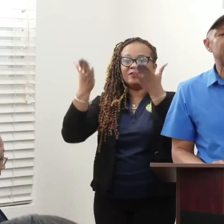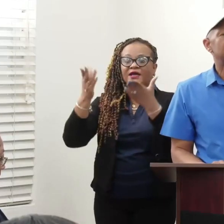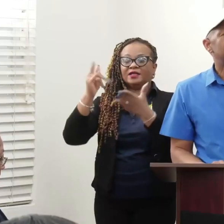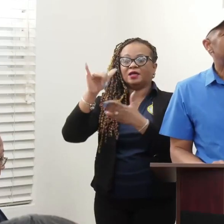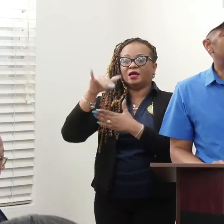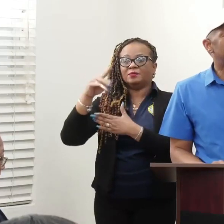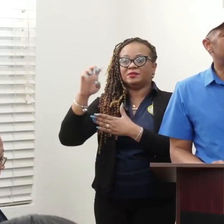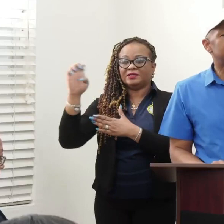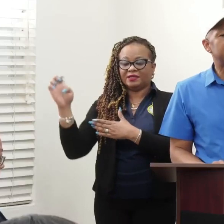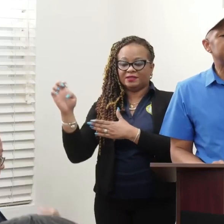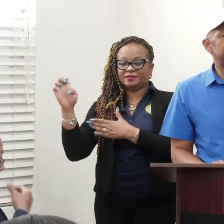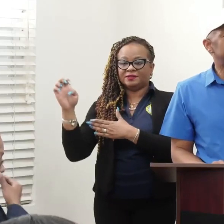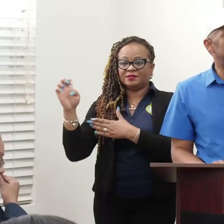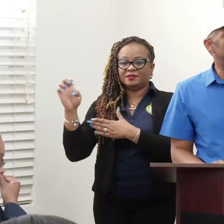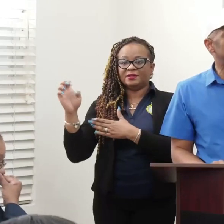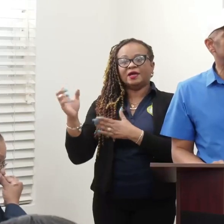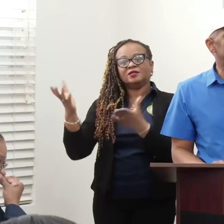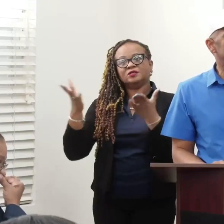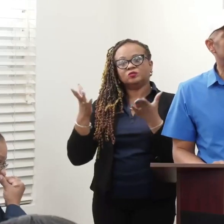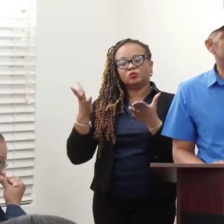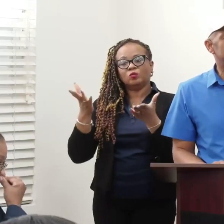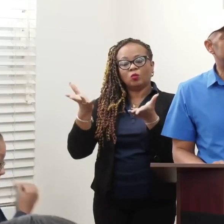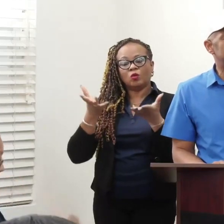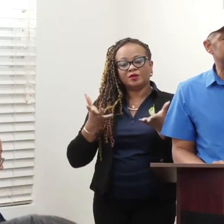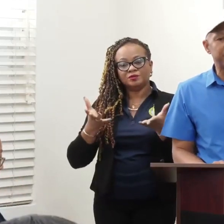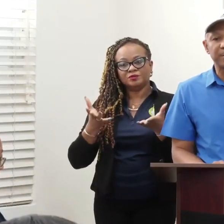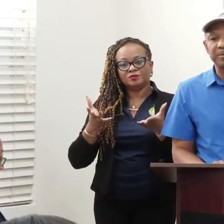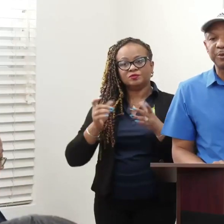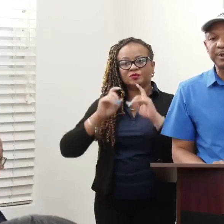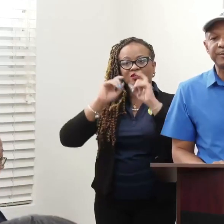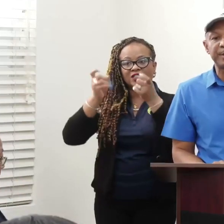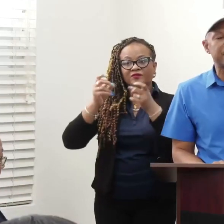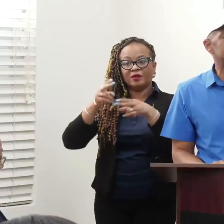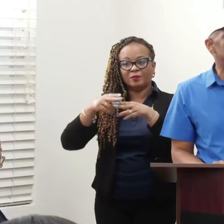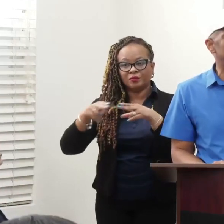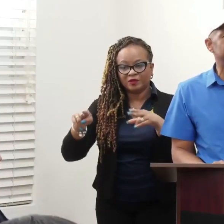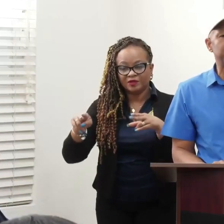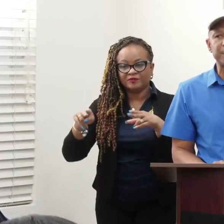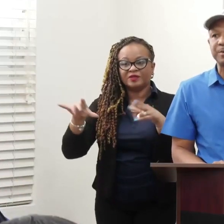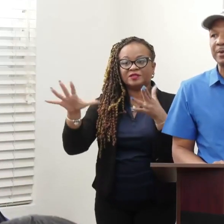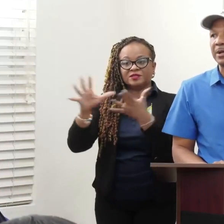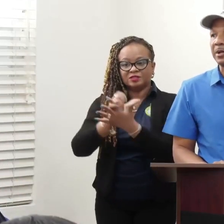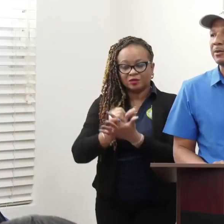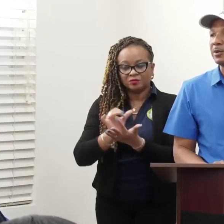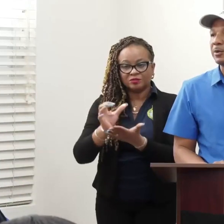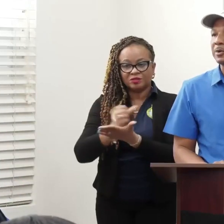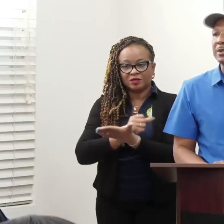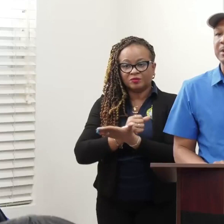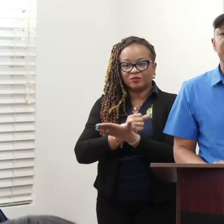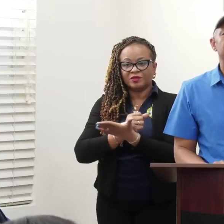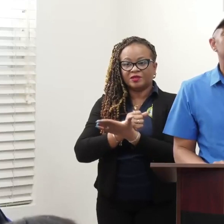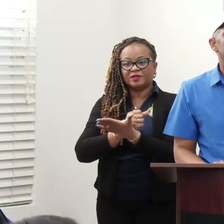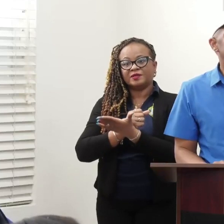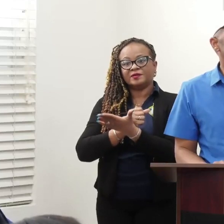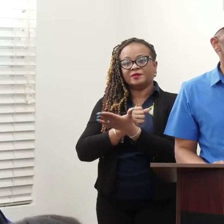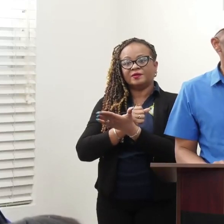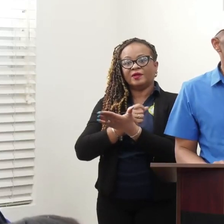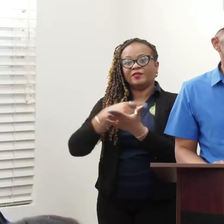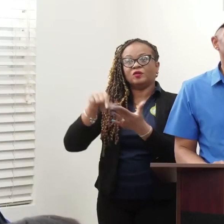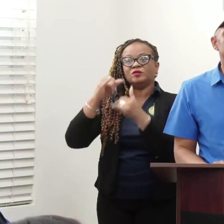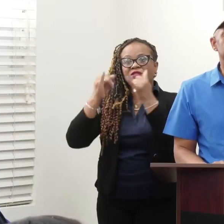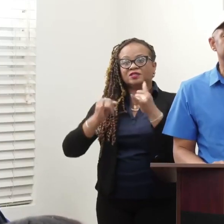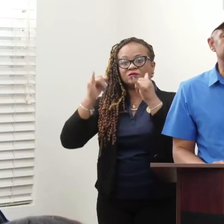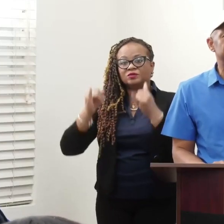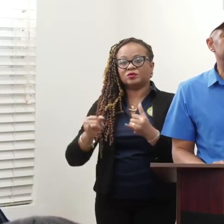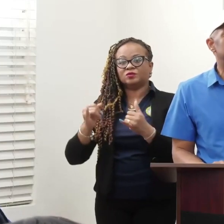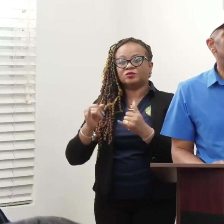update. I just want to give a brief summary of which those individuals